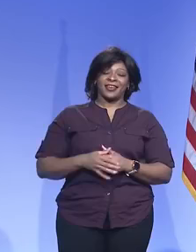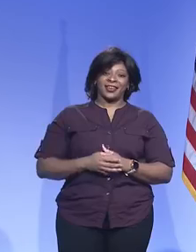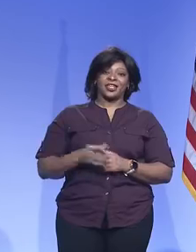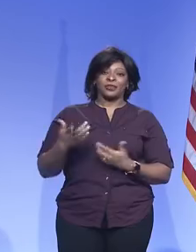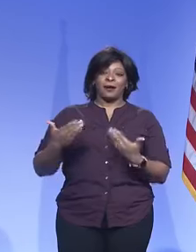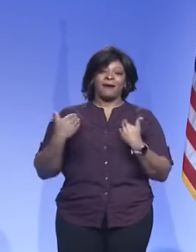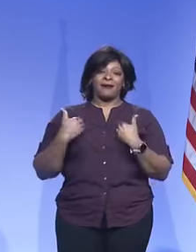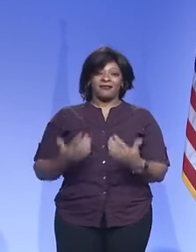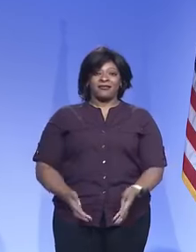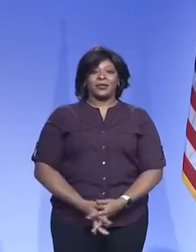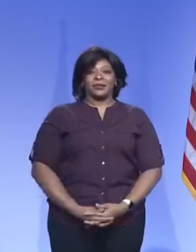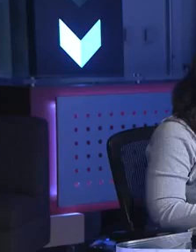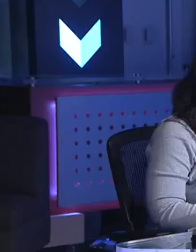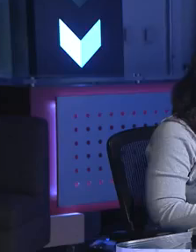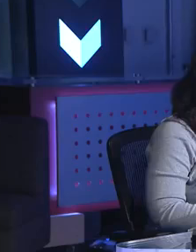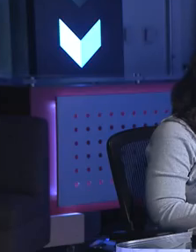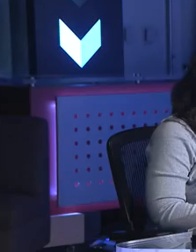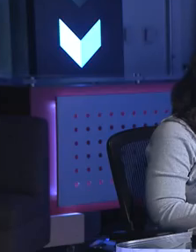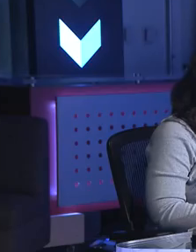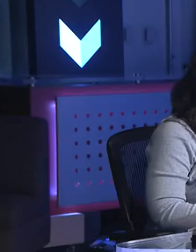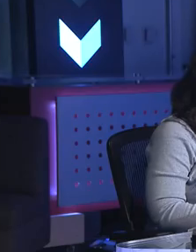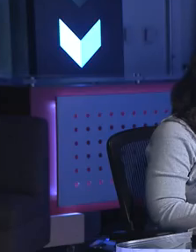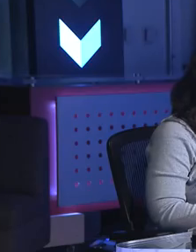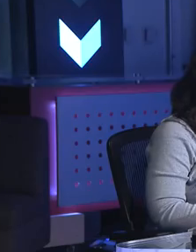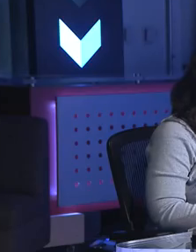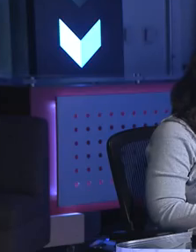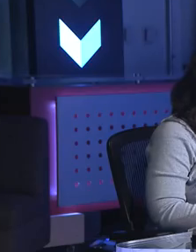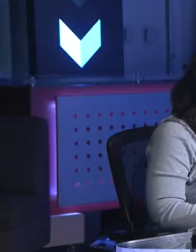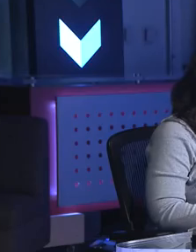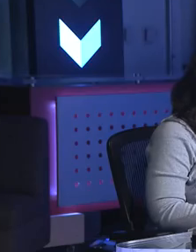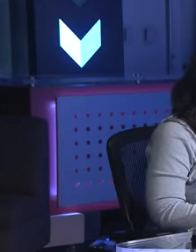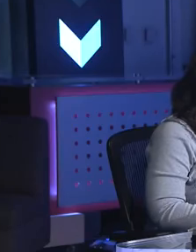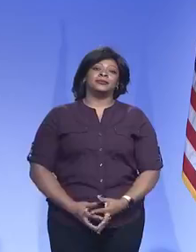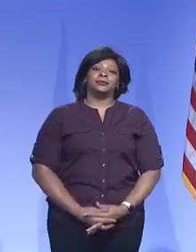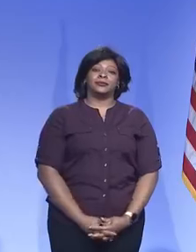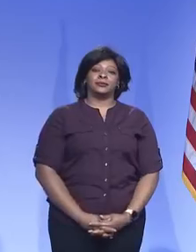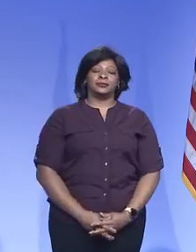you may have. Jacob Steimer, Memphis Business Journal.